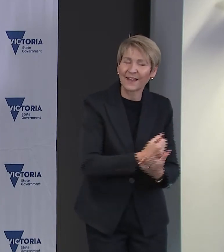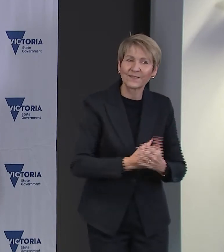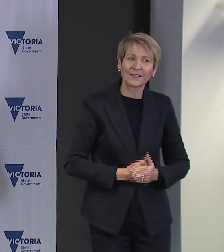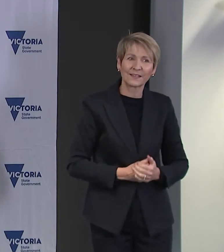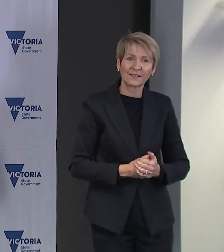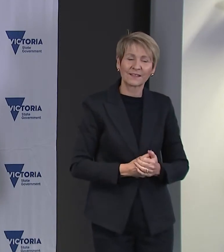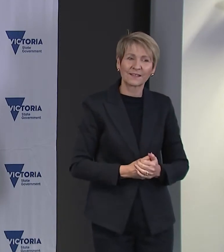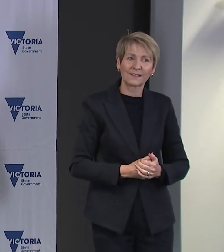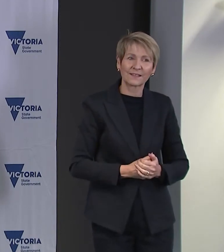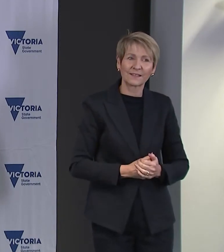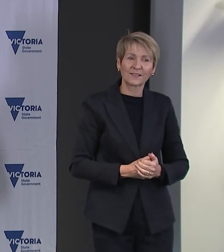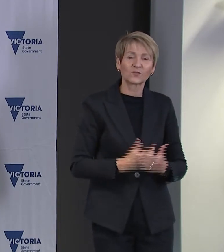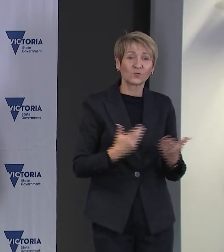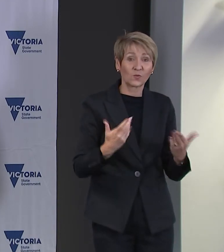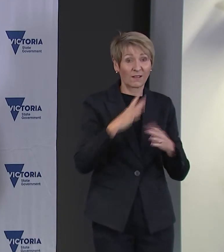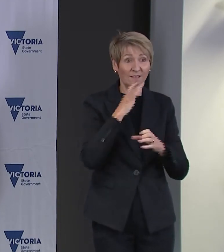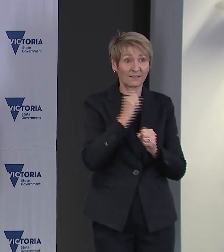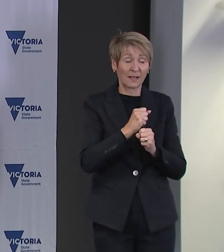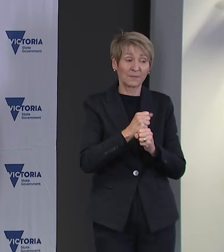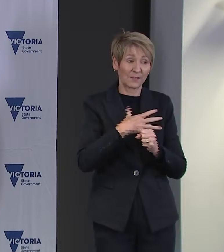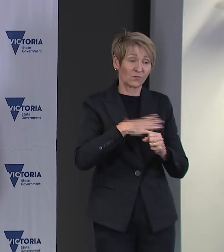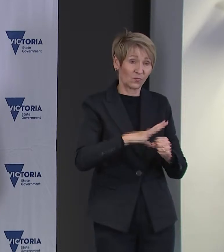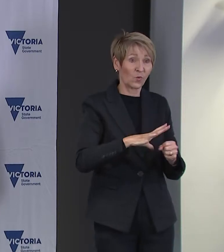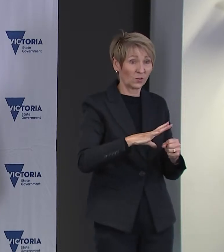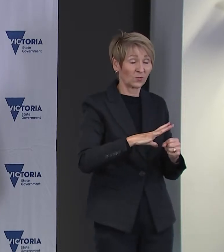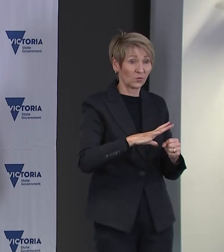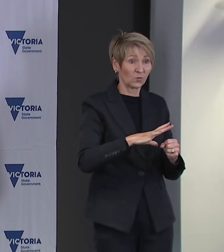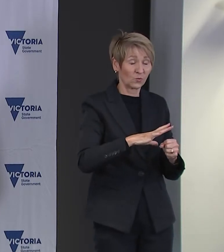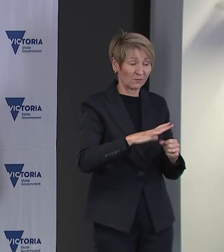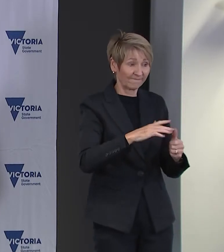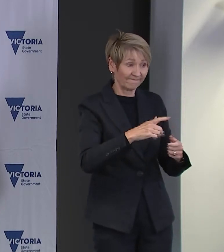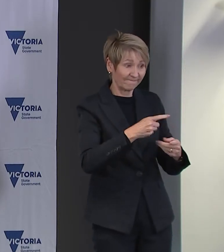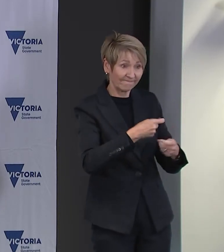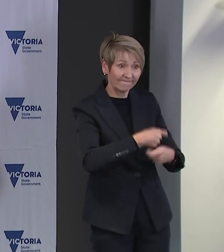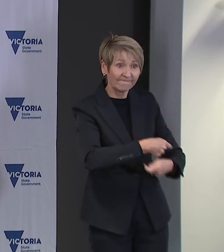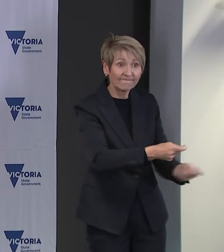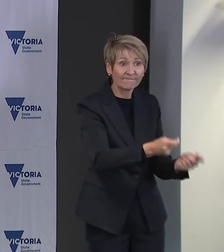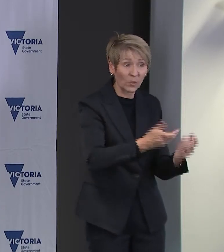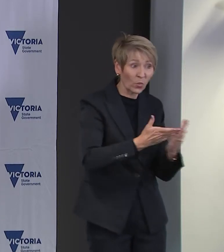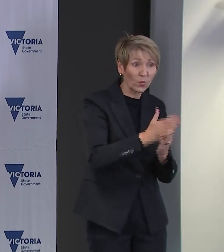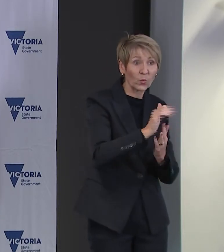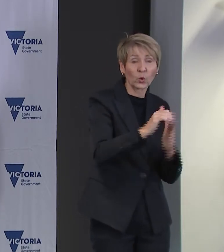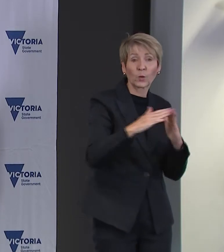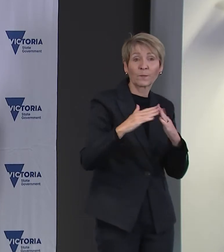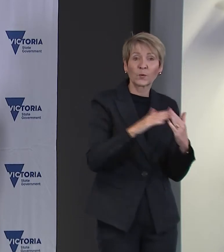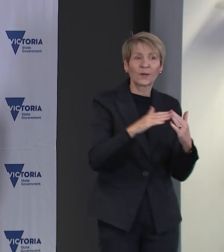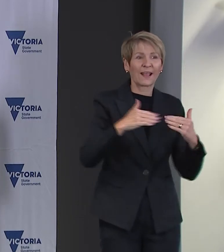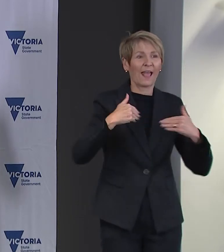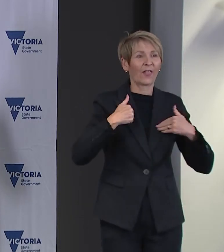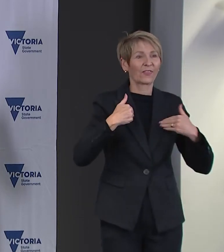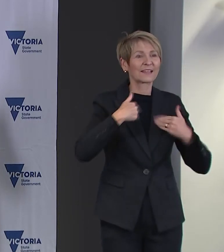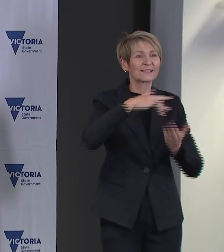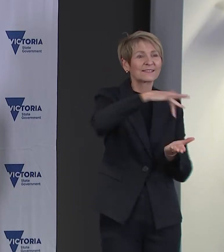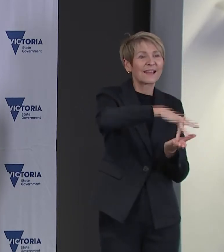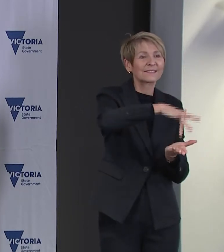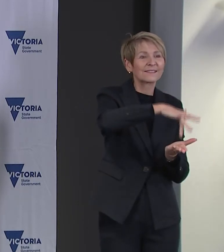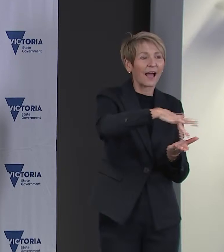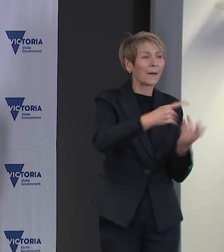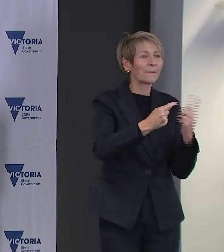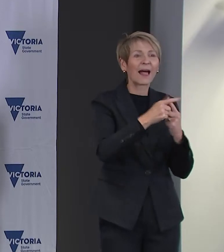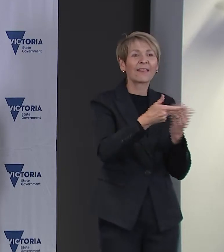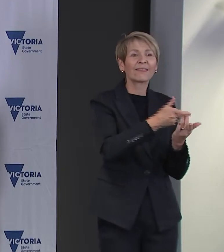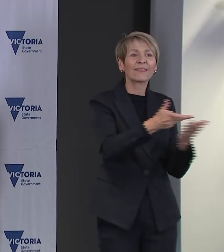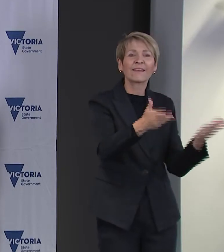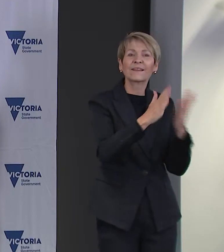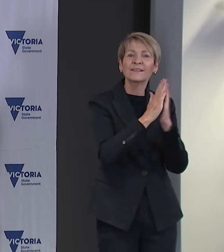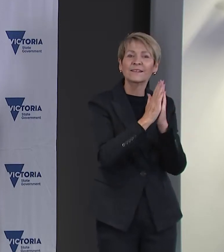for and what we're seeking to provide through our coalition of community health and other trusted faith and community leaders